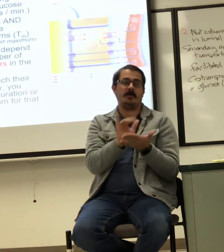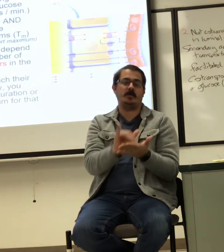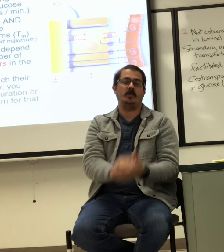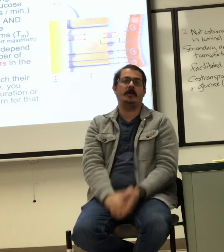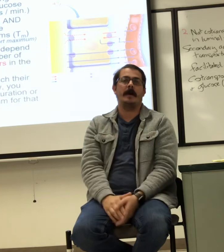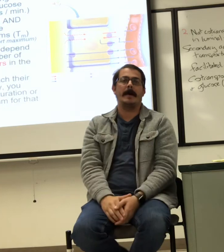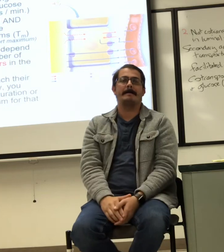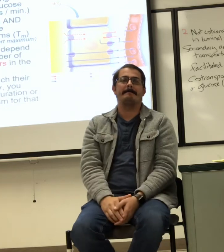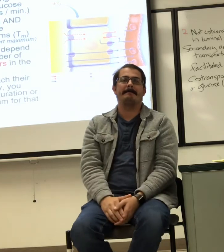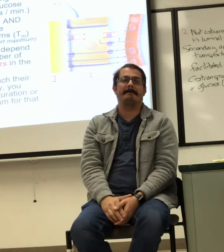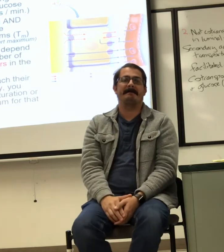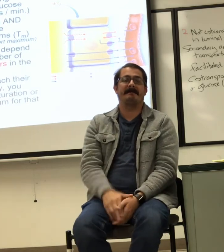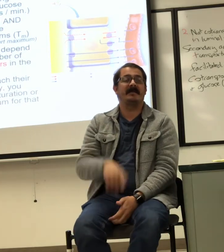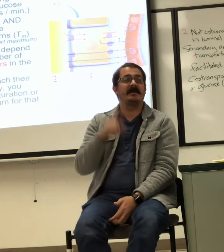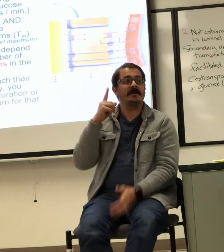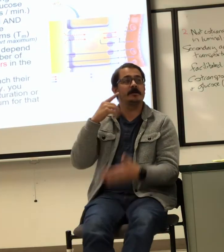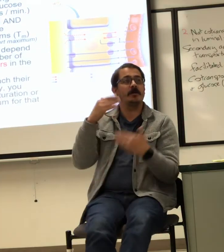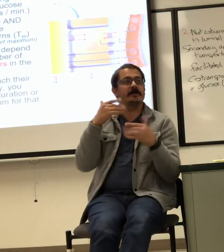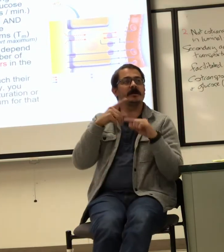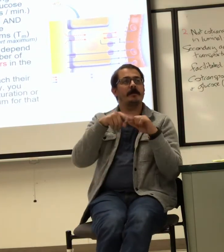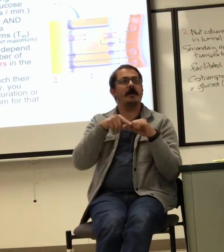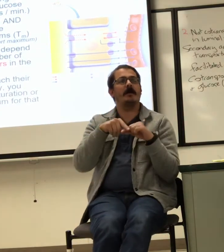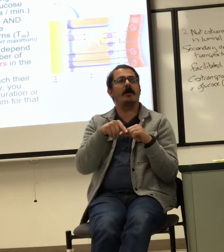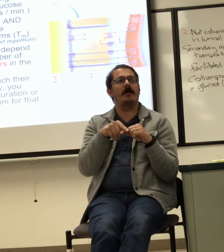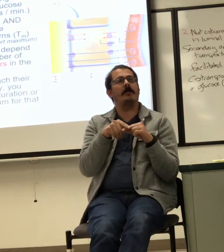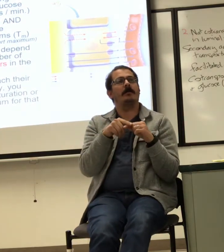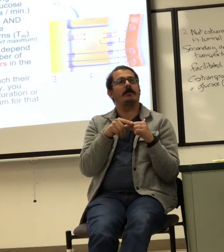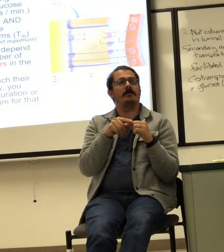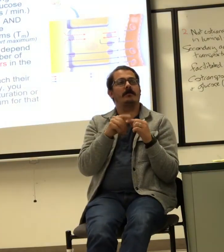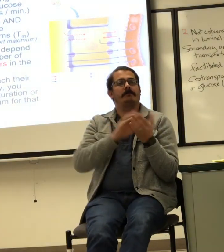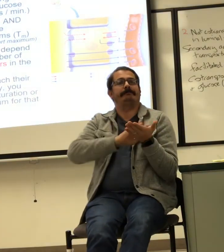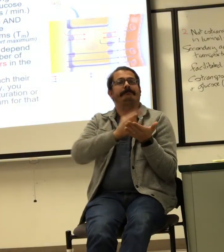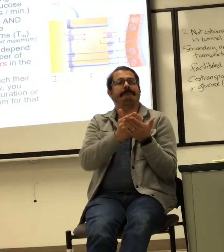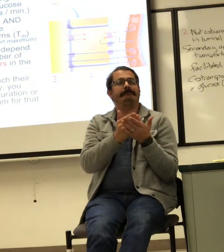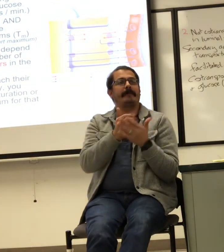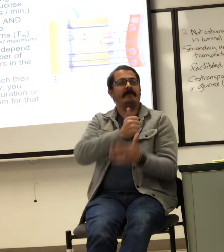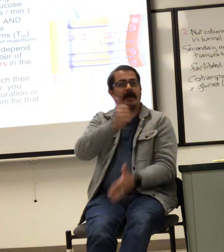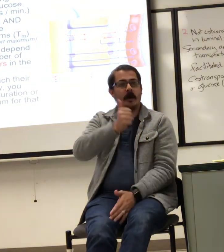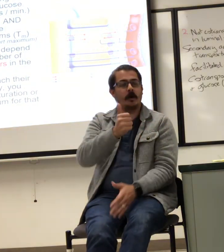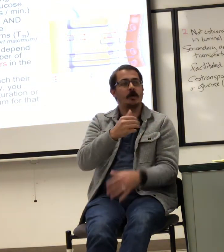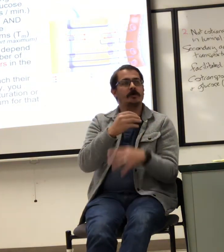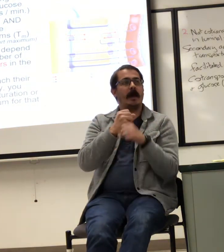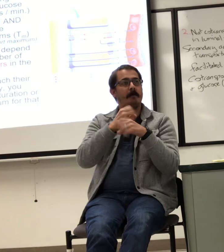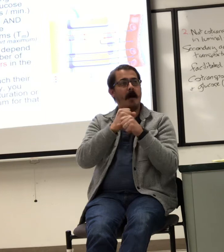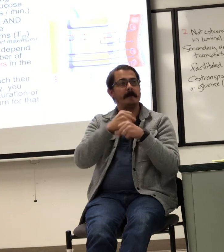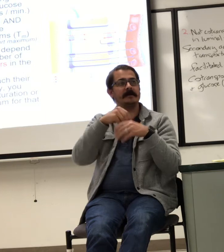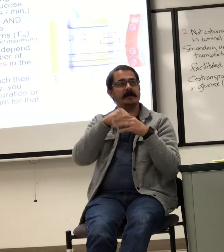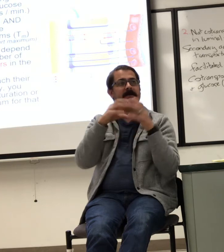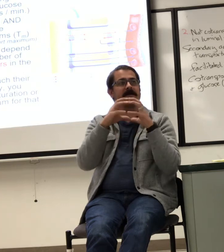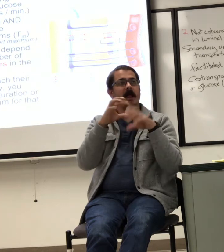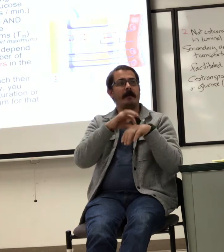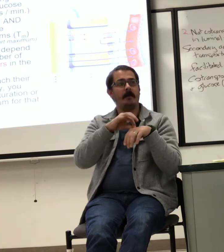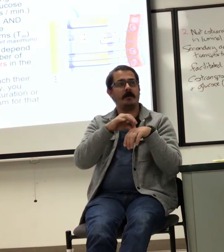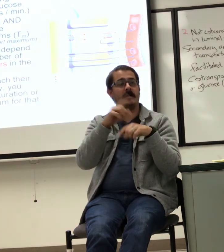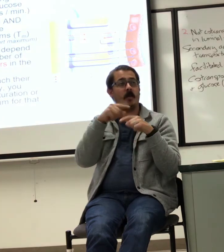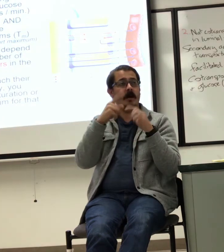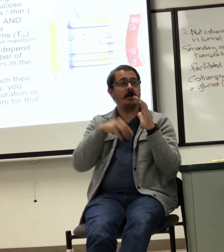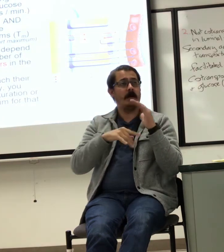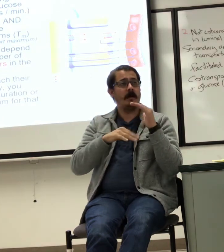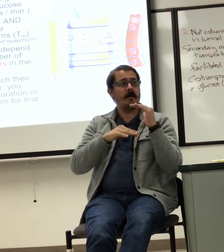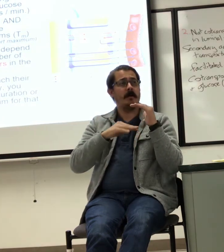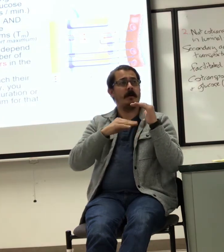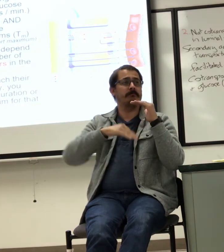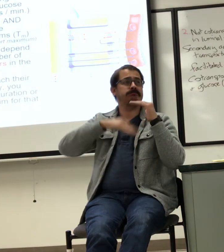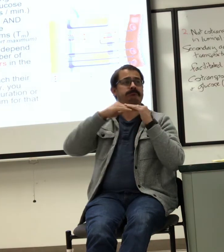These processes depend on a finite number of carriers and pumps in the cell membranes. And when they reach their capacity,